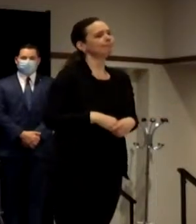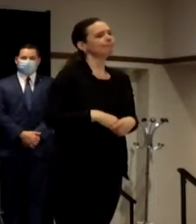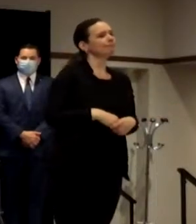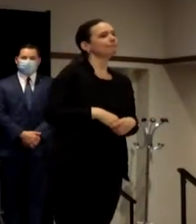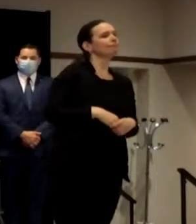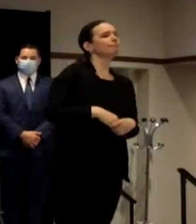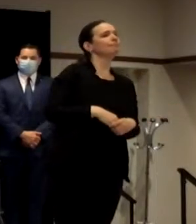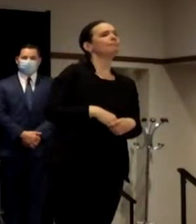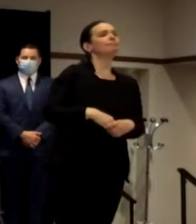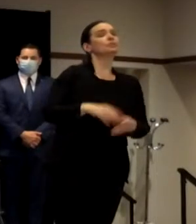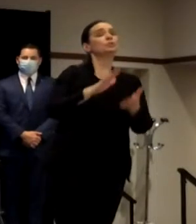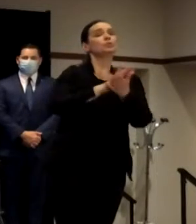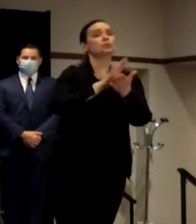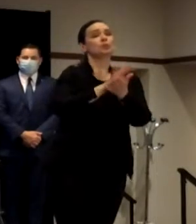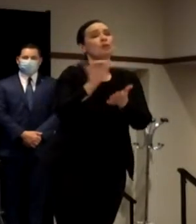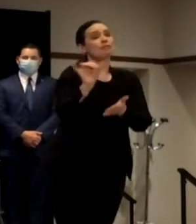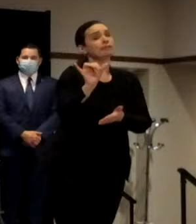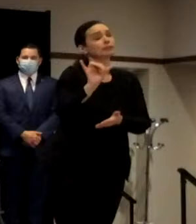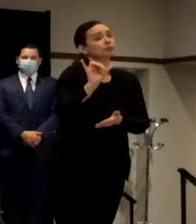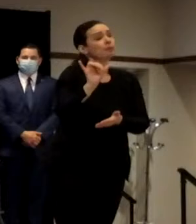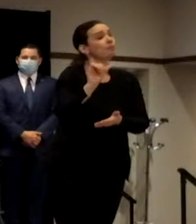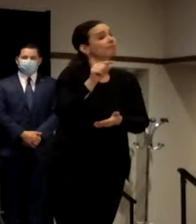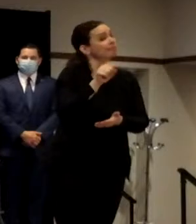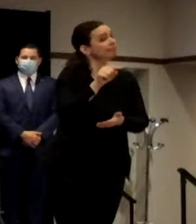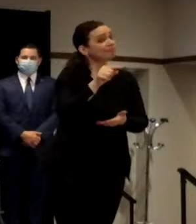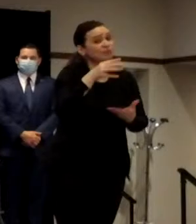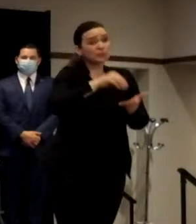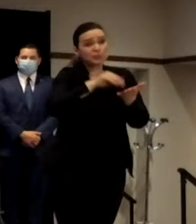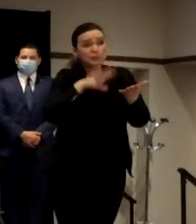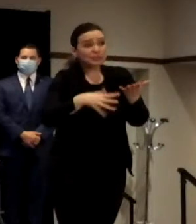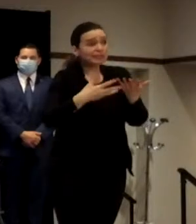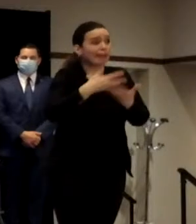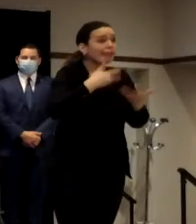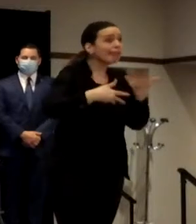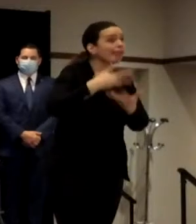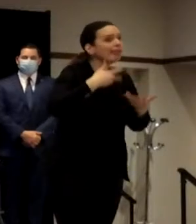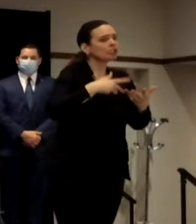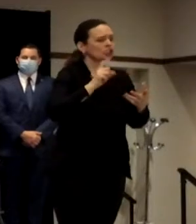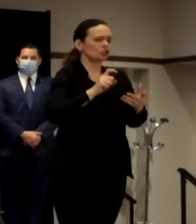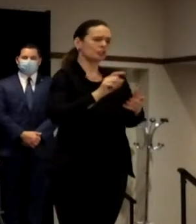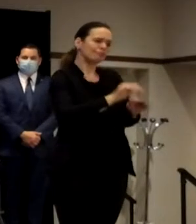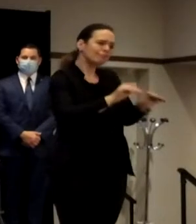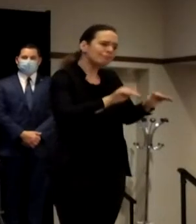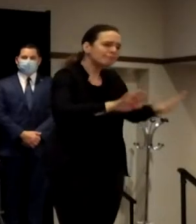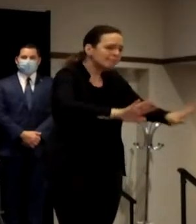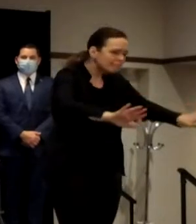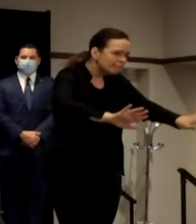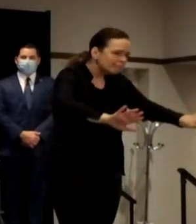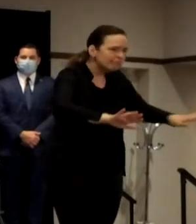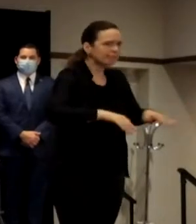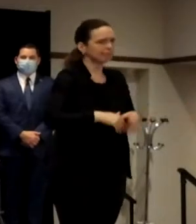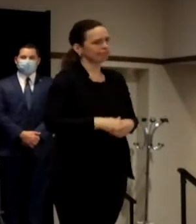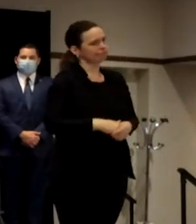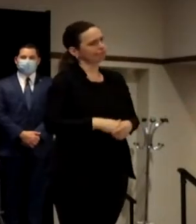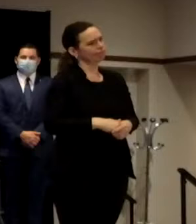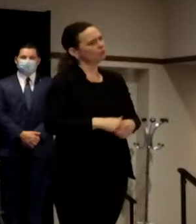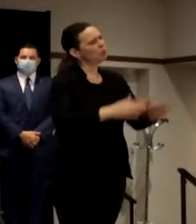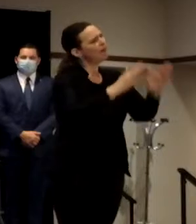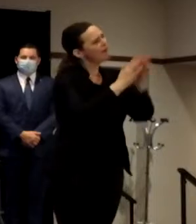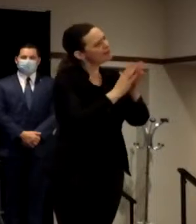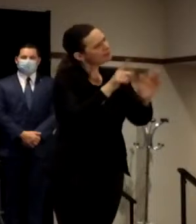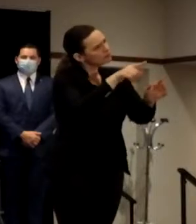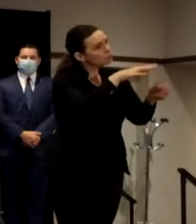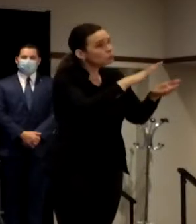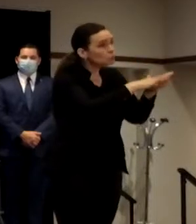mentioned, that is that something can be applicable to there, and are they willing to do that? The one of the very